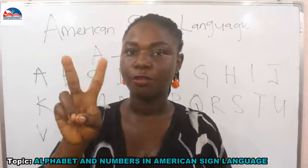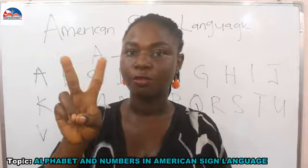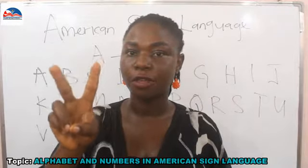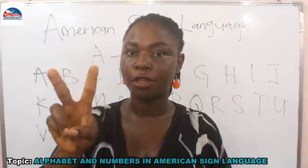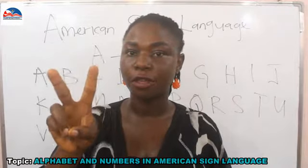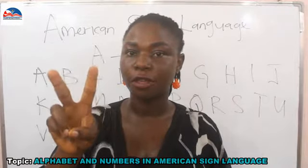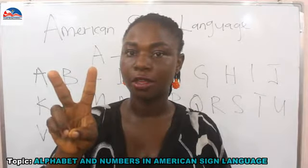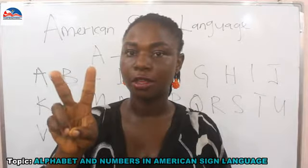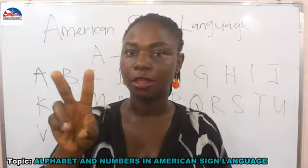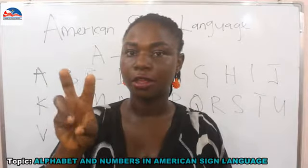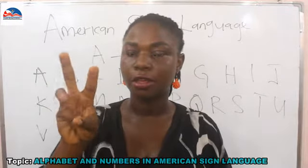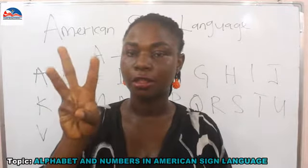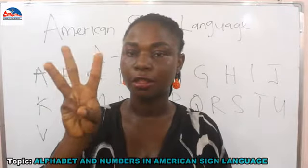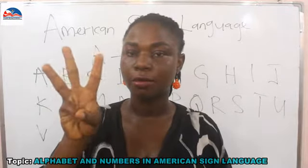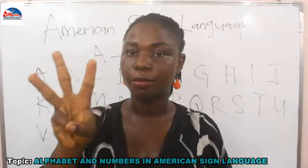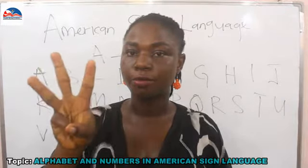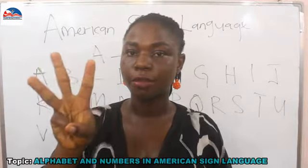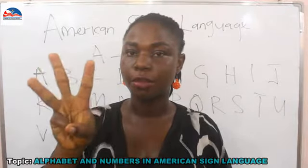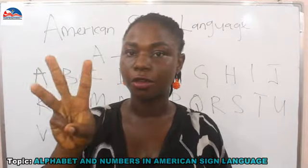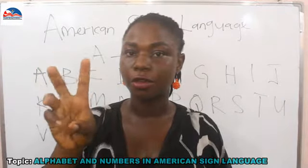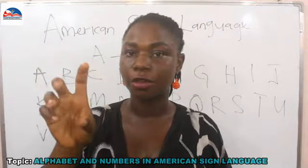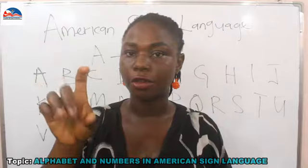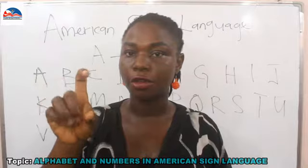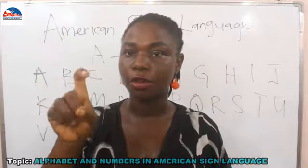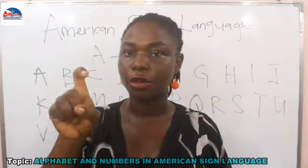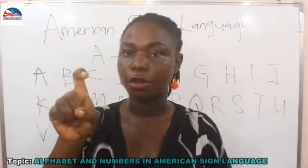V, your double V, your X,